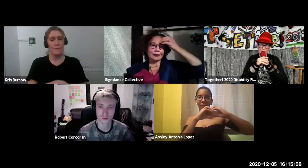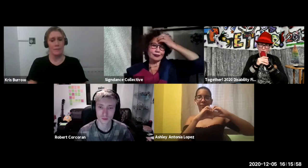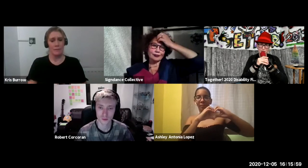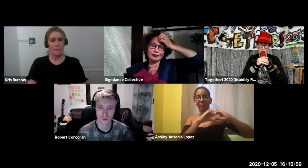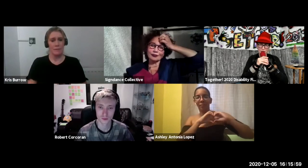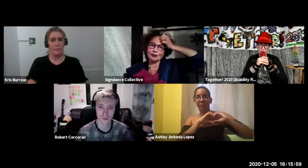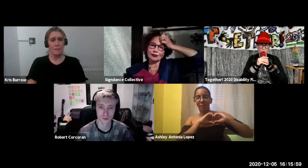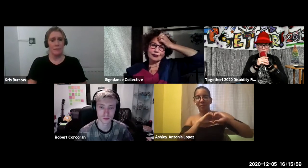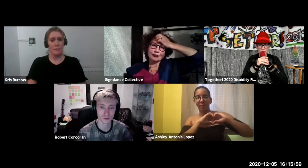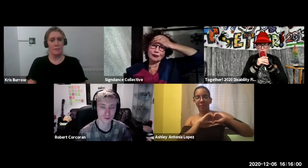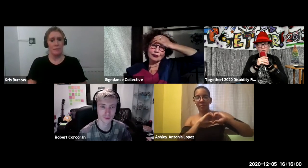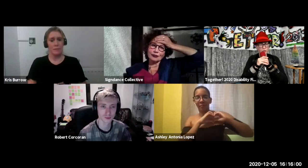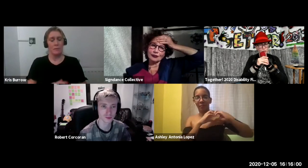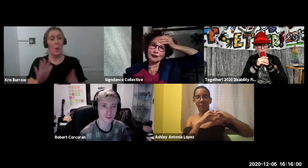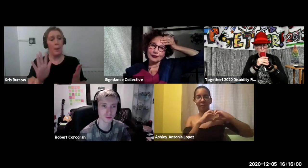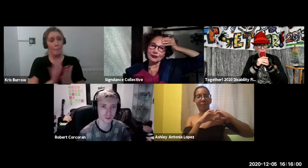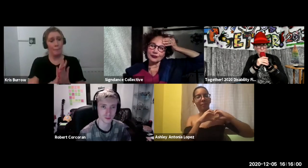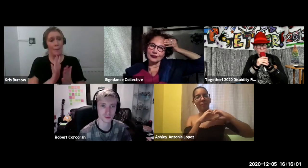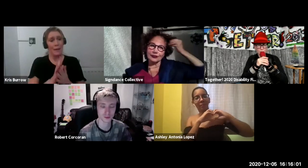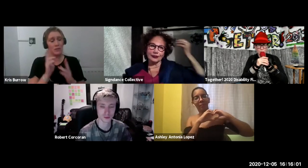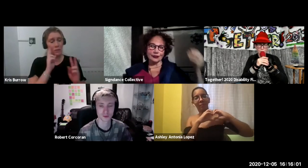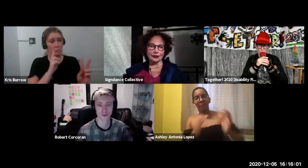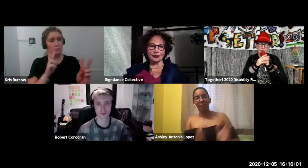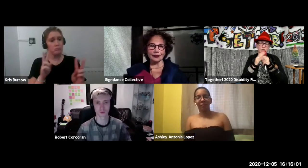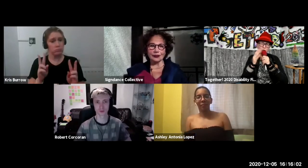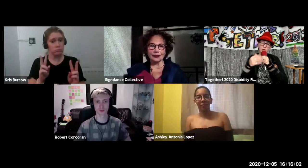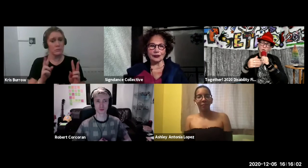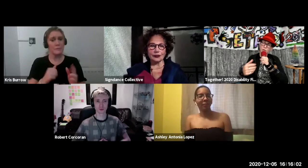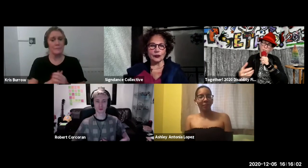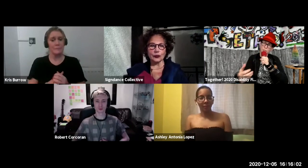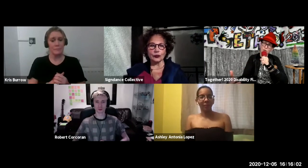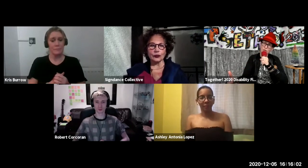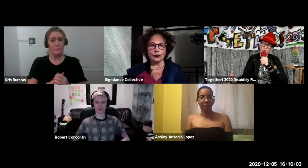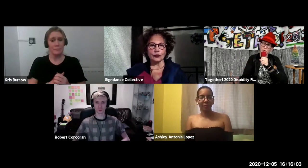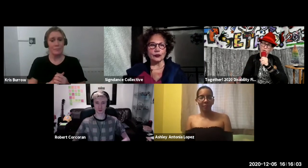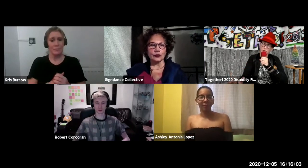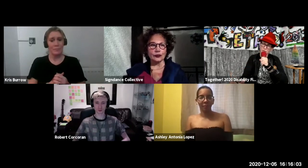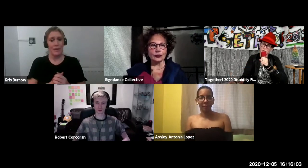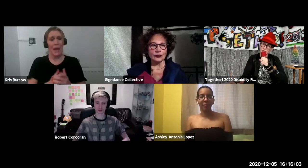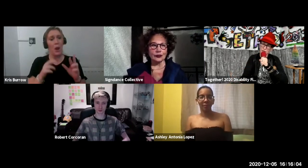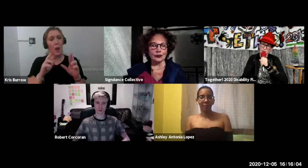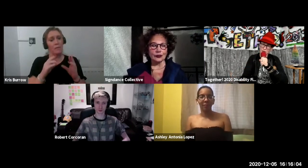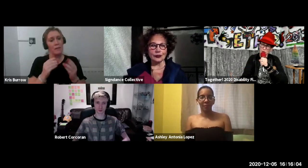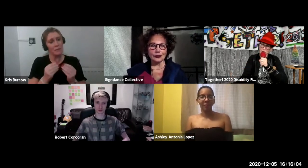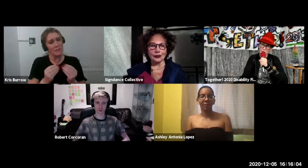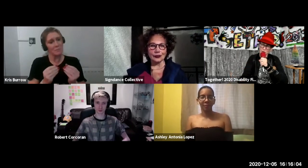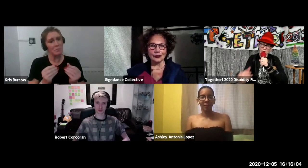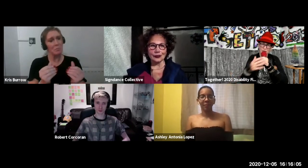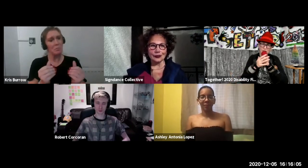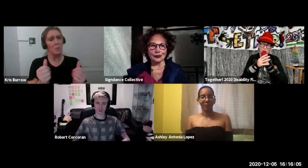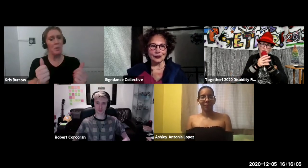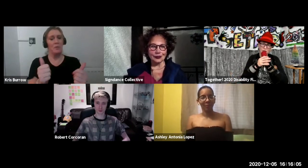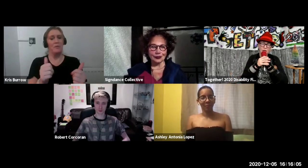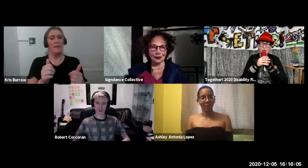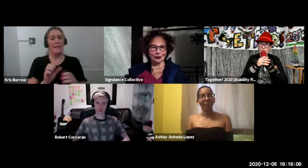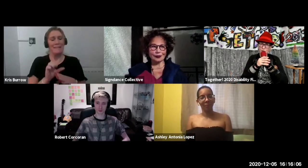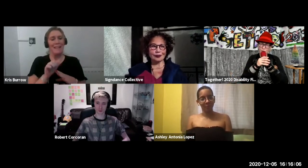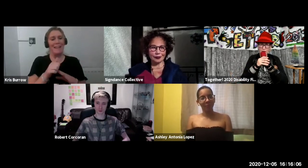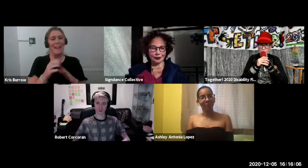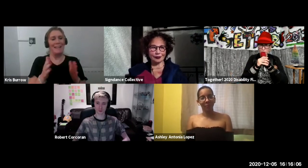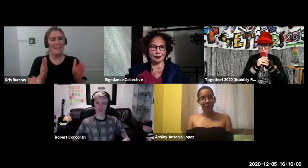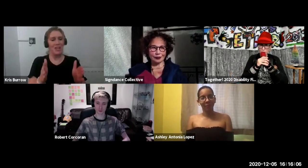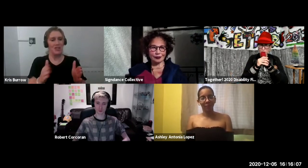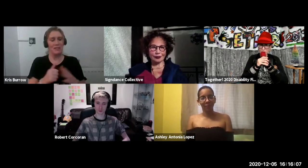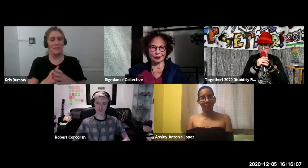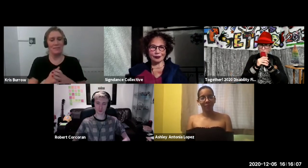real pleasure, and it'll should pass very smoothly into the next session. So